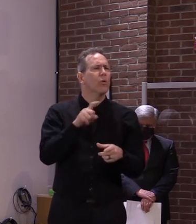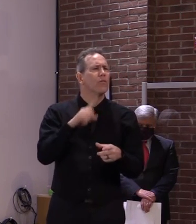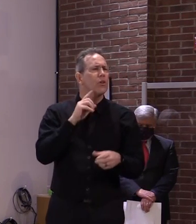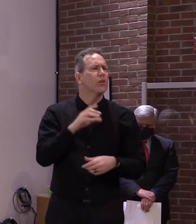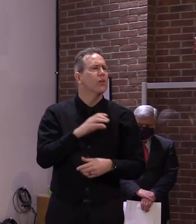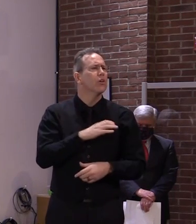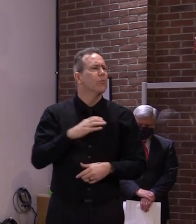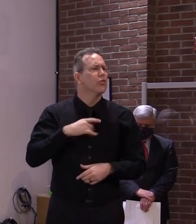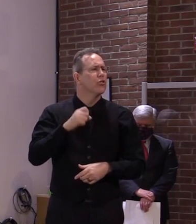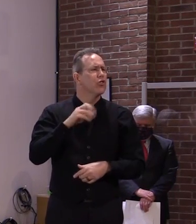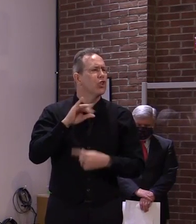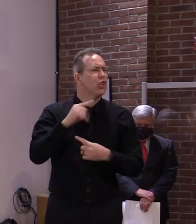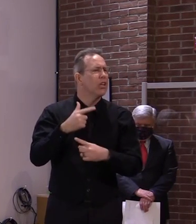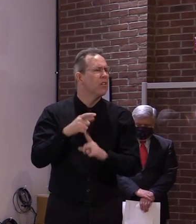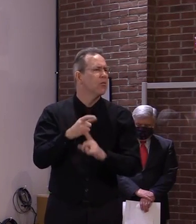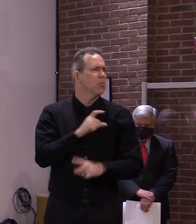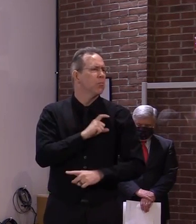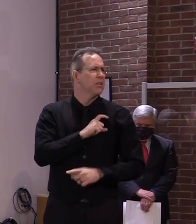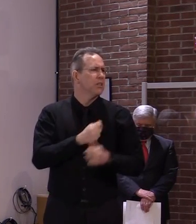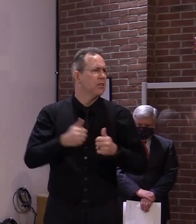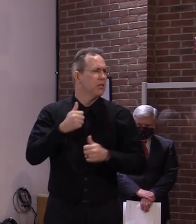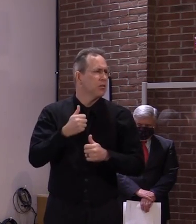about Chester?